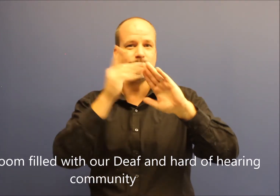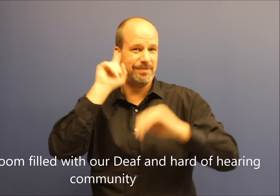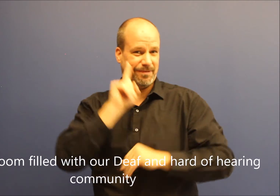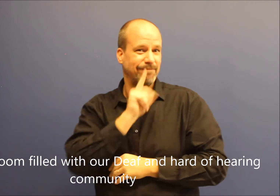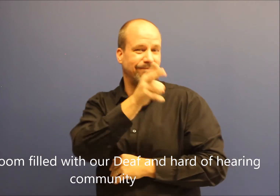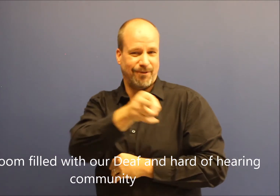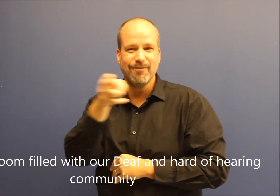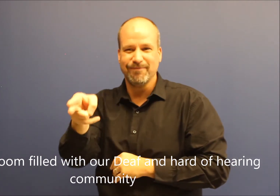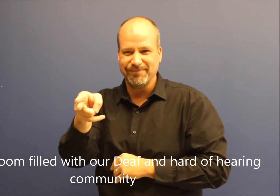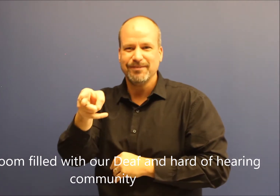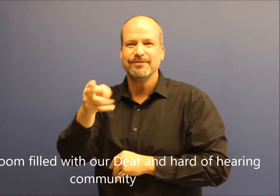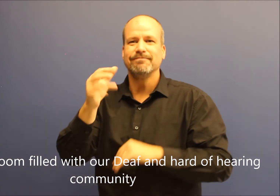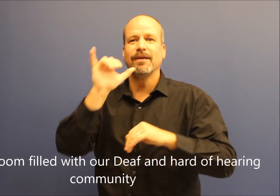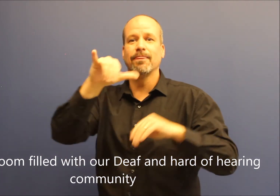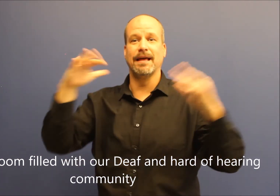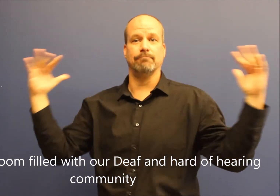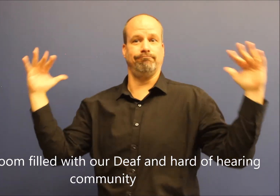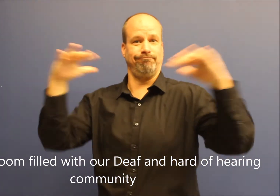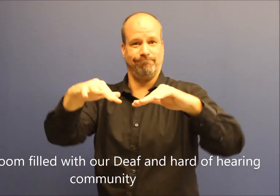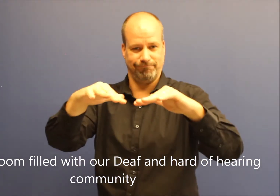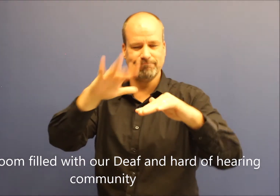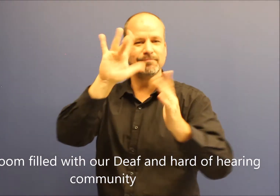Half the room filled with our deaf and hard of hearing community,